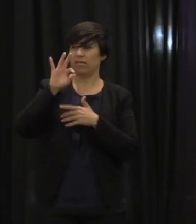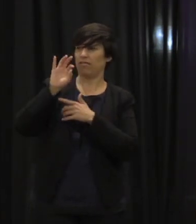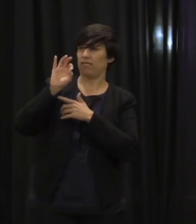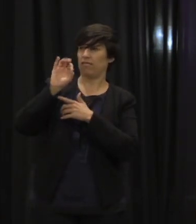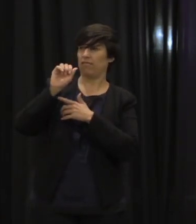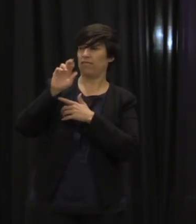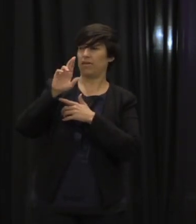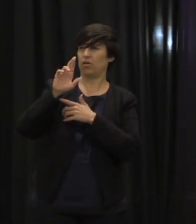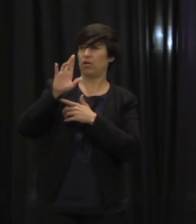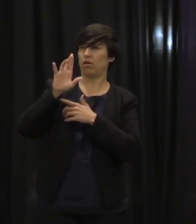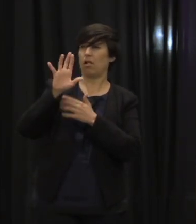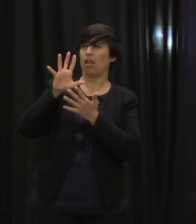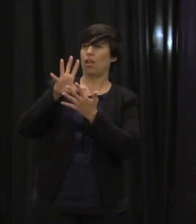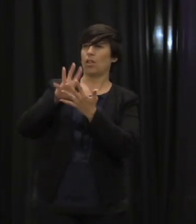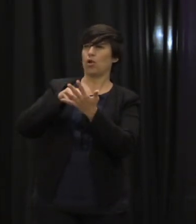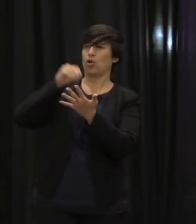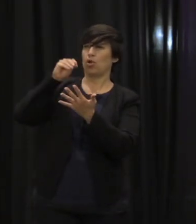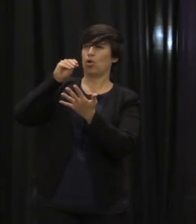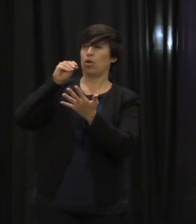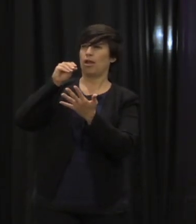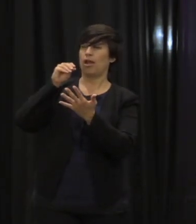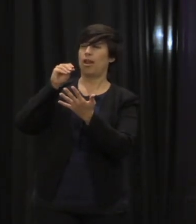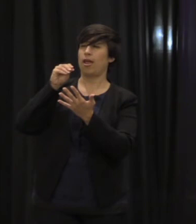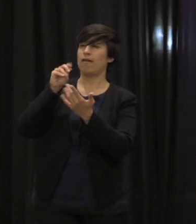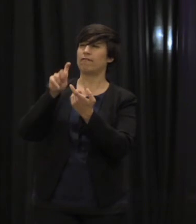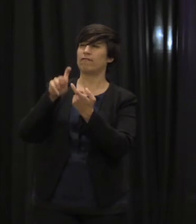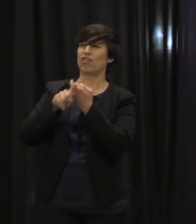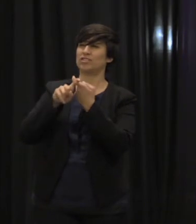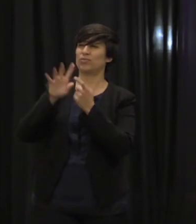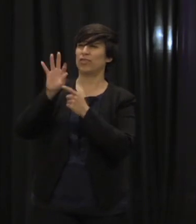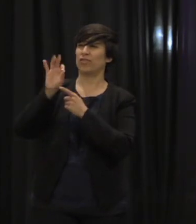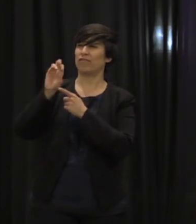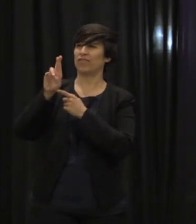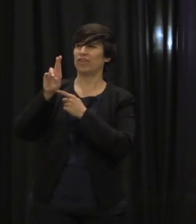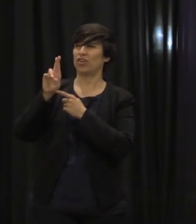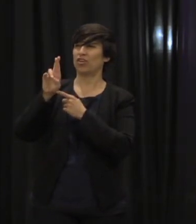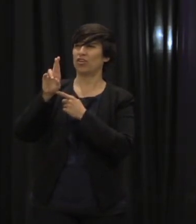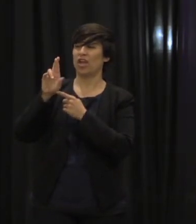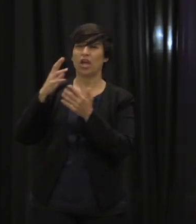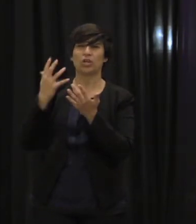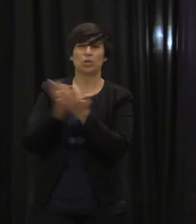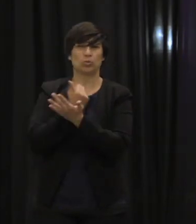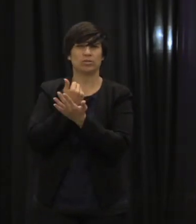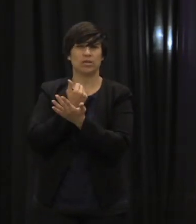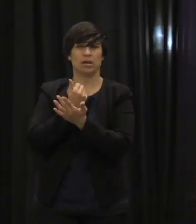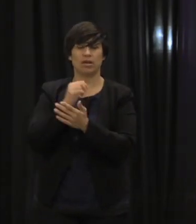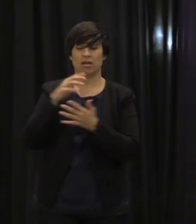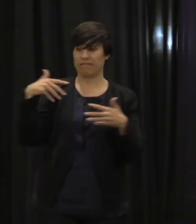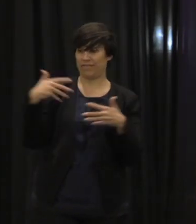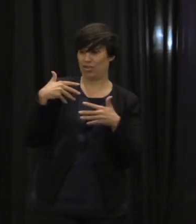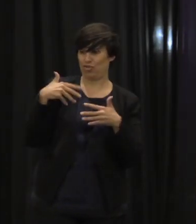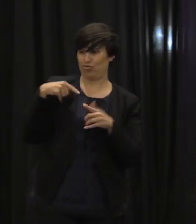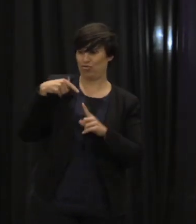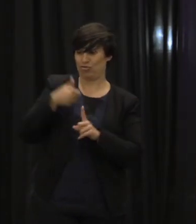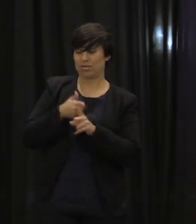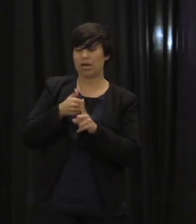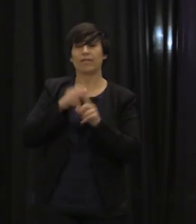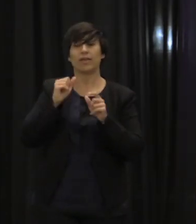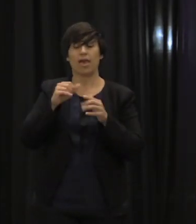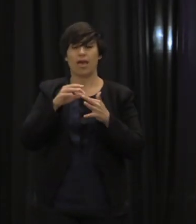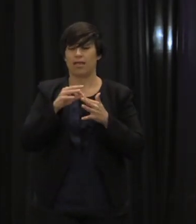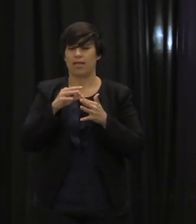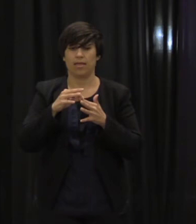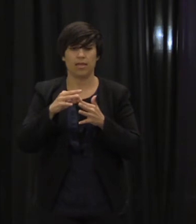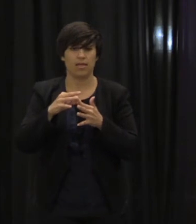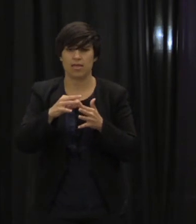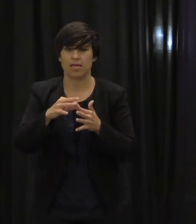friends with it, and use it. Fear can be a powerful tool for us. It can be a compass that can help to show us and point